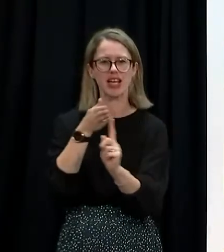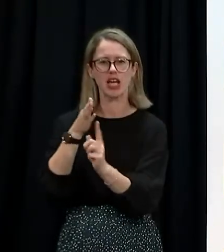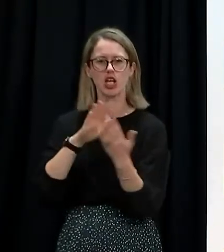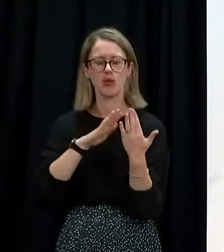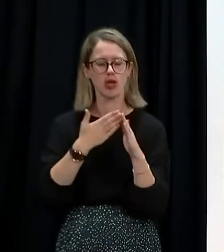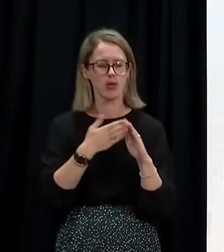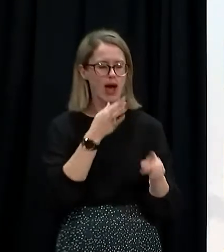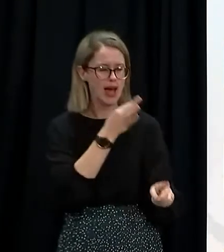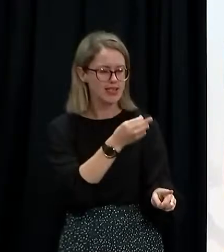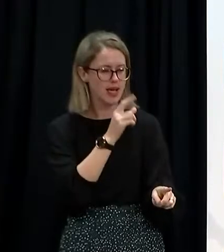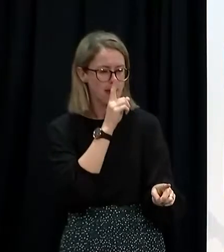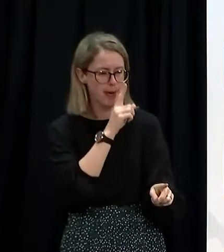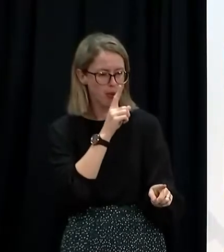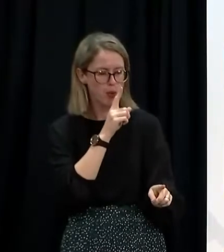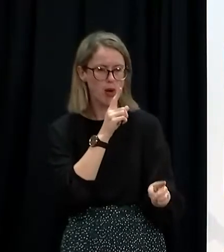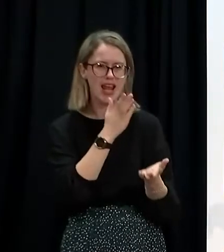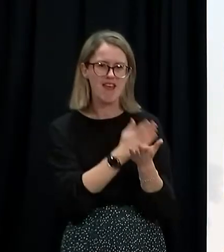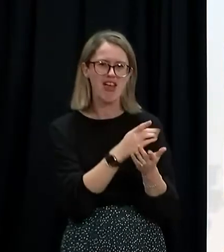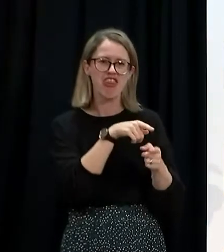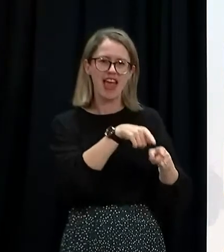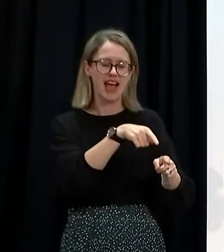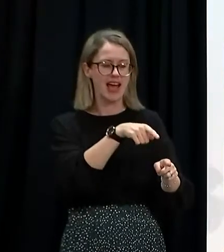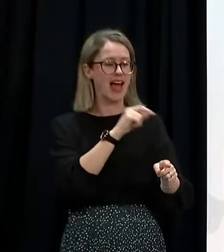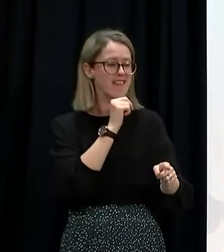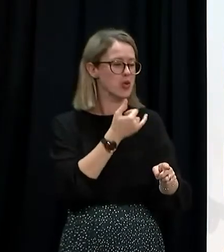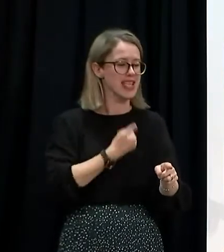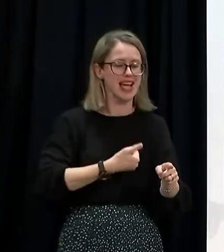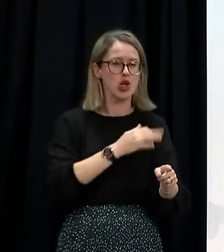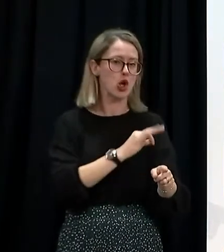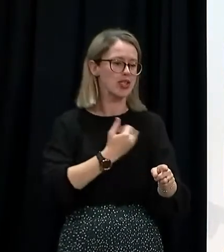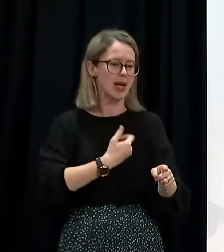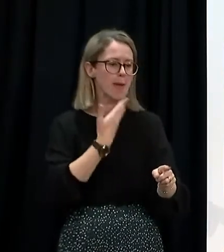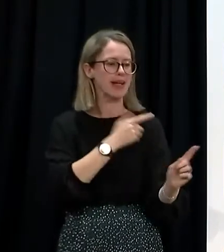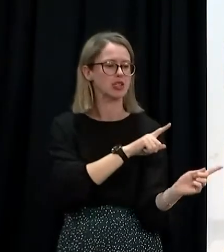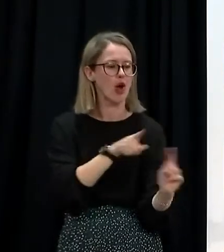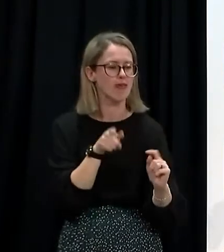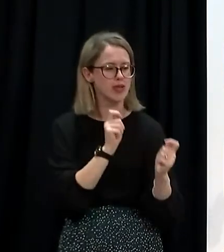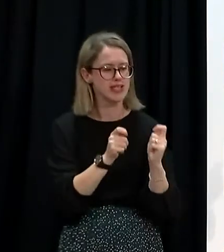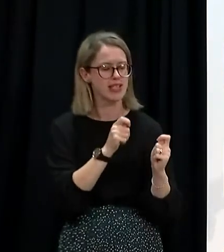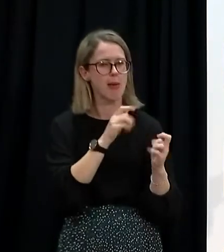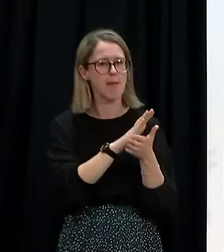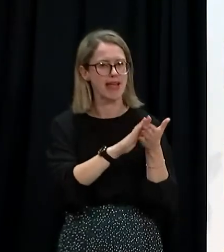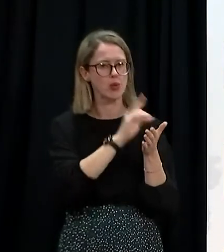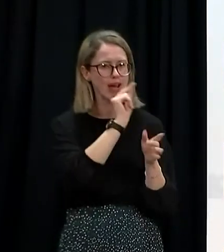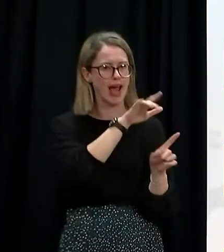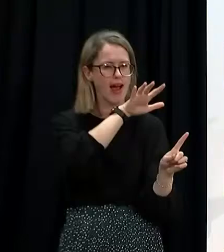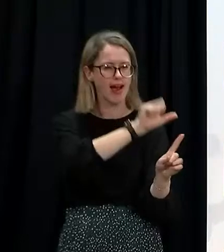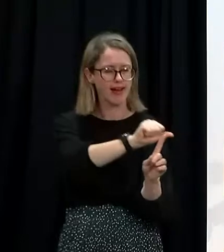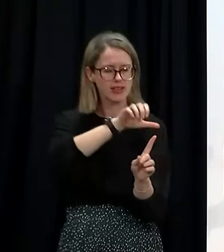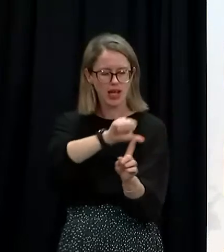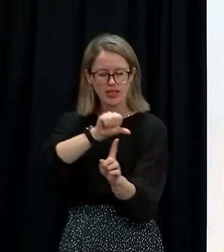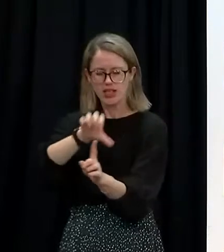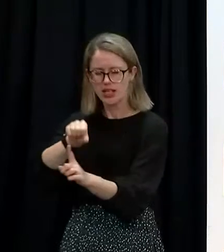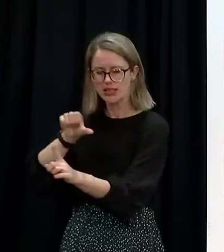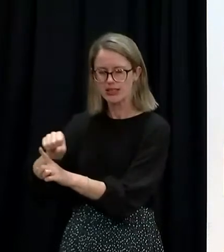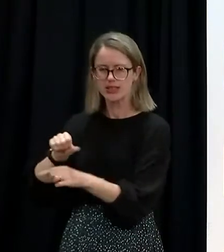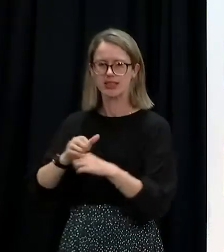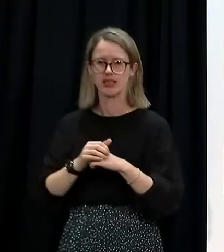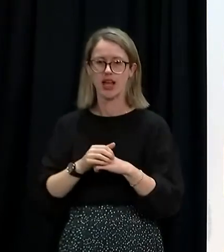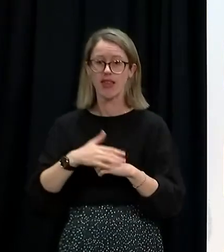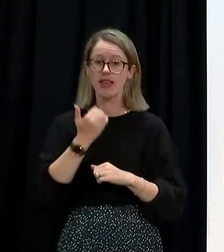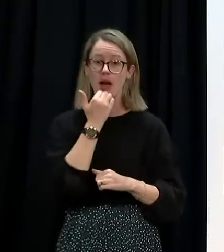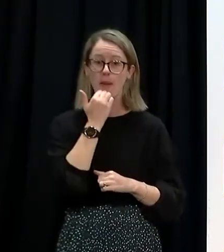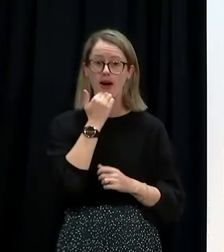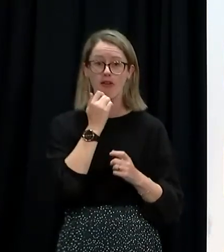of symptomatic people, but of asymptomatic people, and that's really important for us, just seeing if there are any other cases out there. The volume of testing